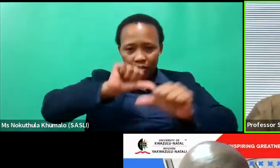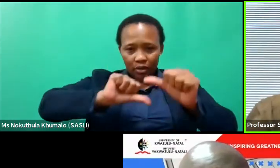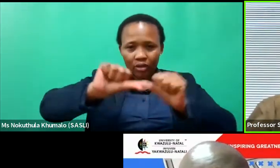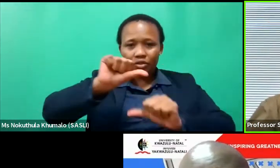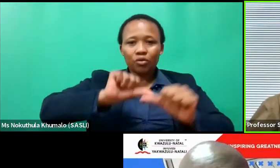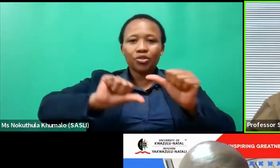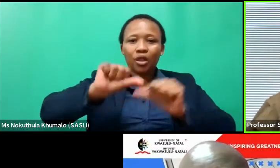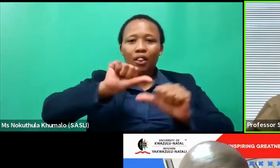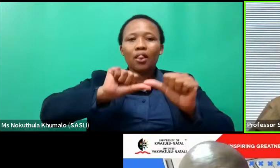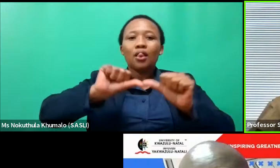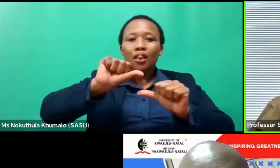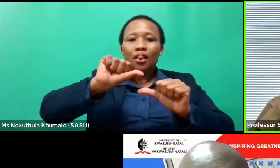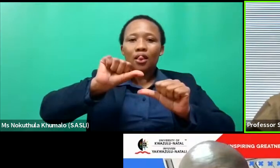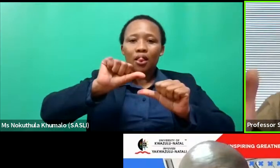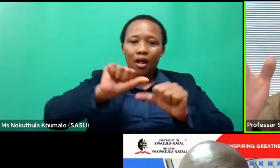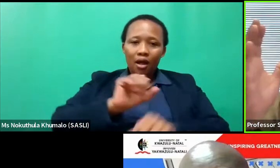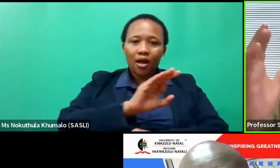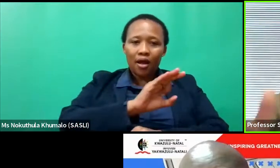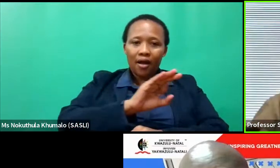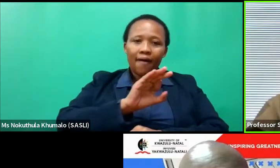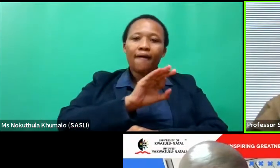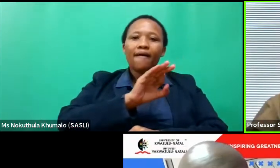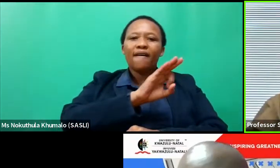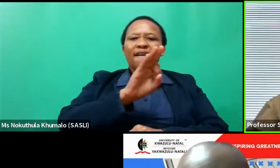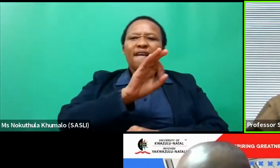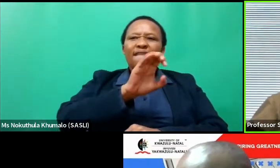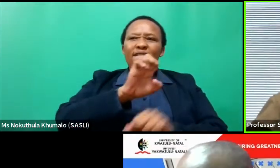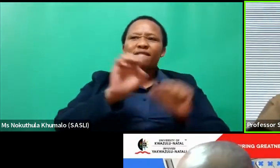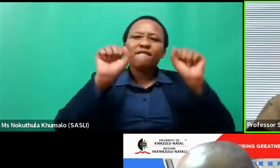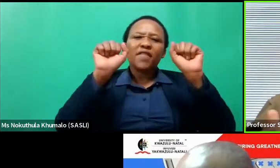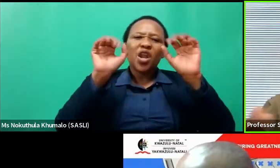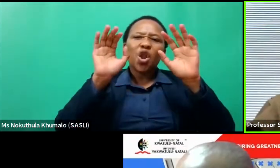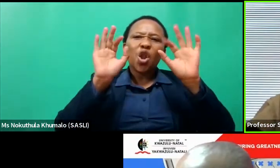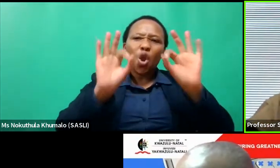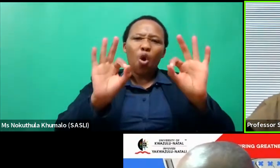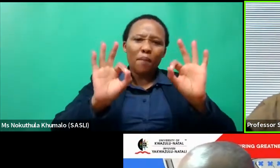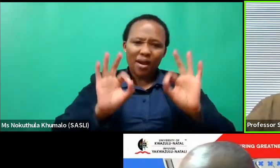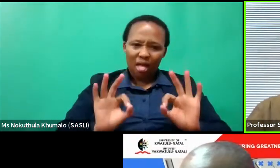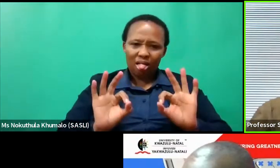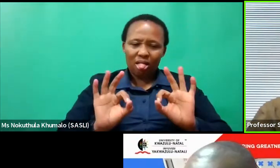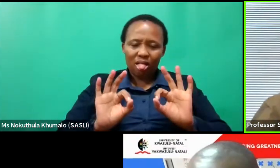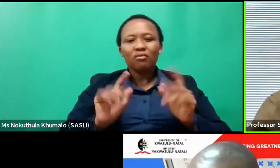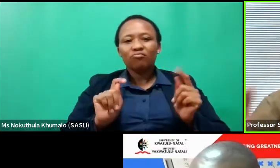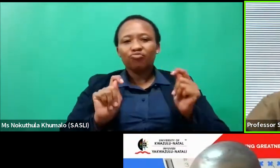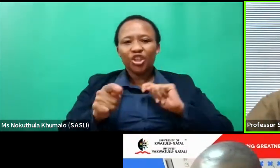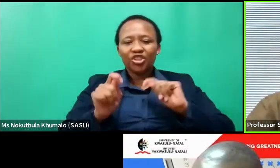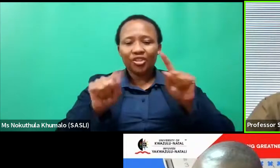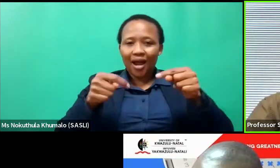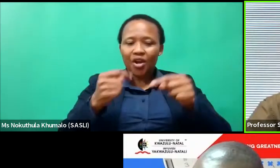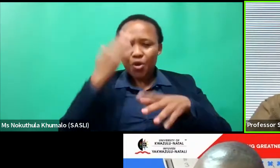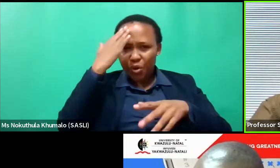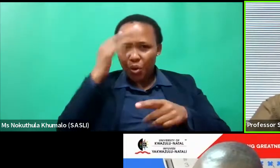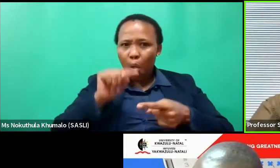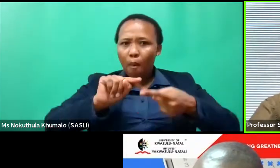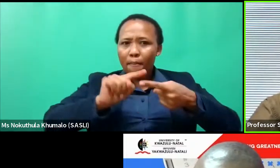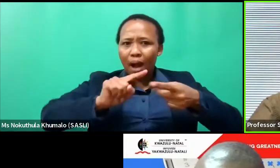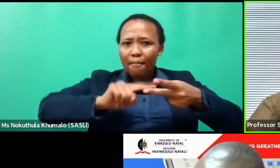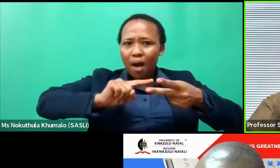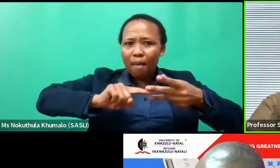up in the morning and saying, today, this is how the day is going to be. A, B, C, D, E, F, G. It never works out like that,